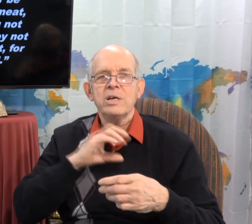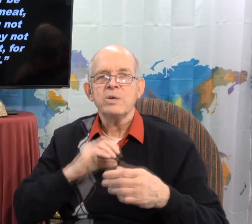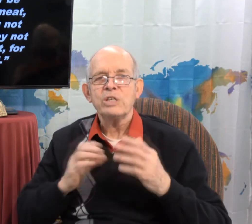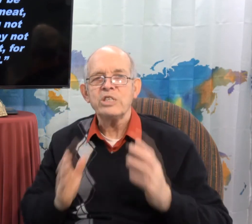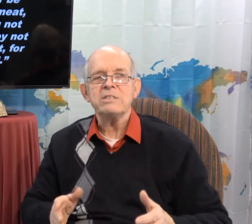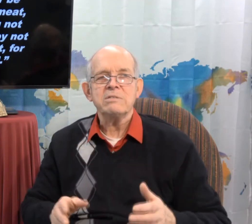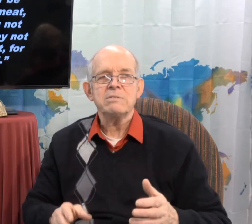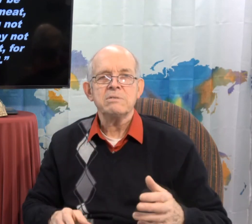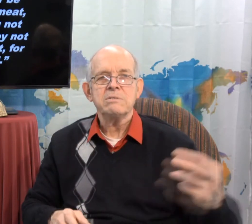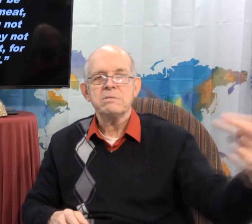Christian.